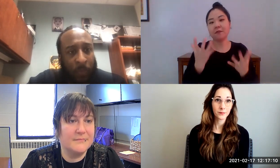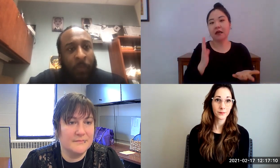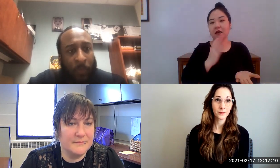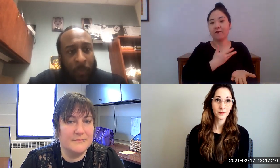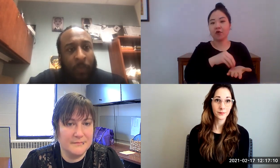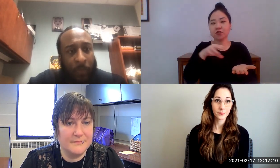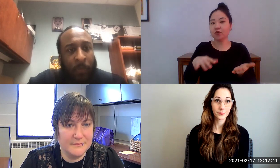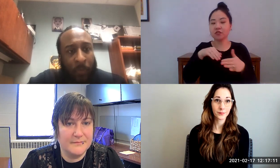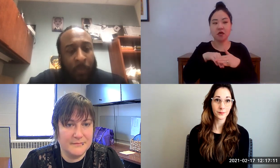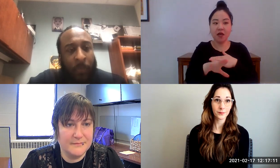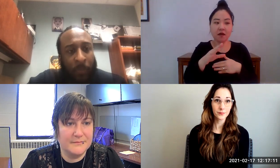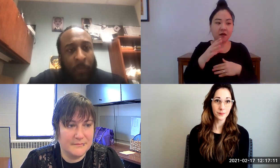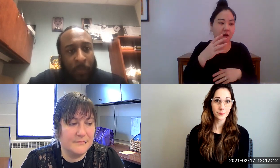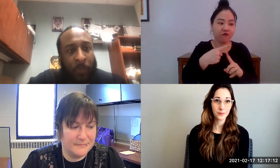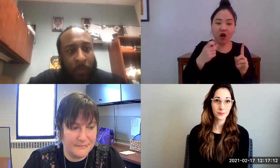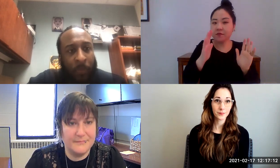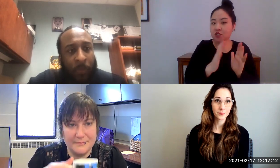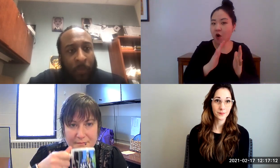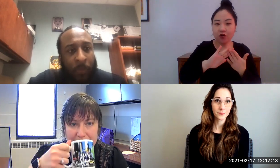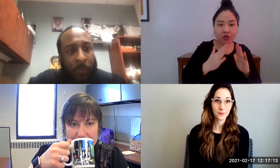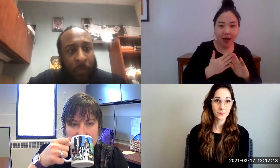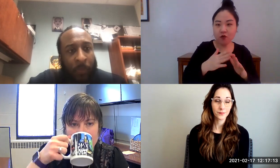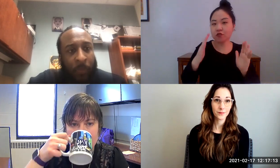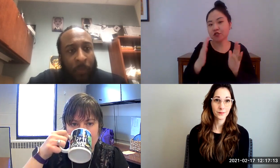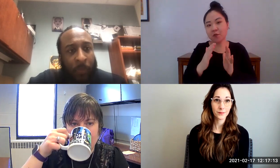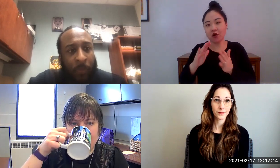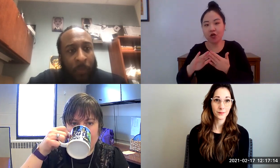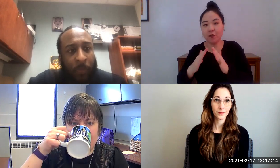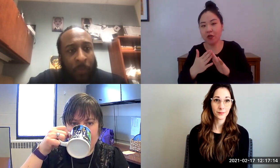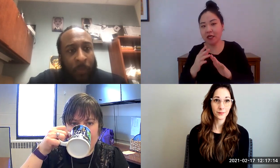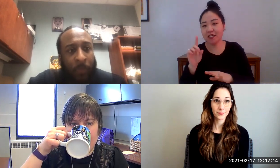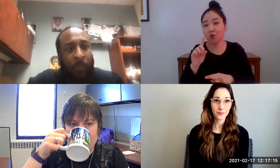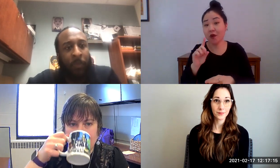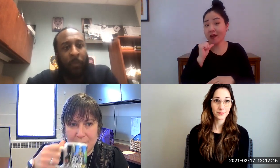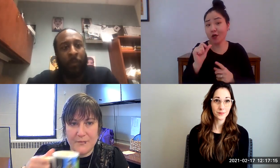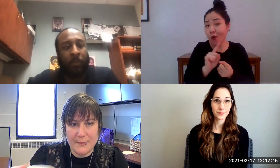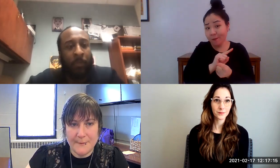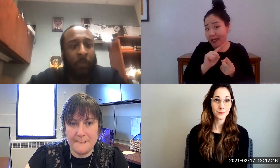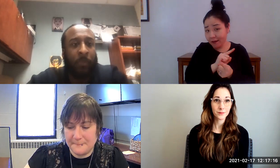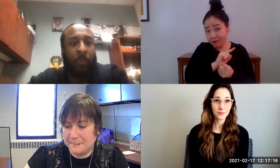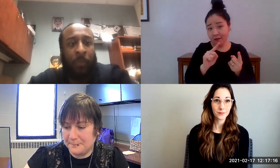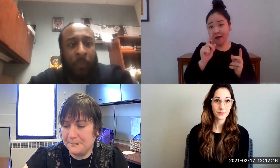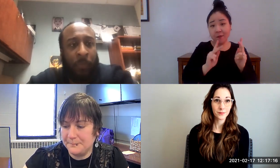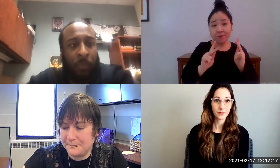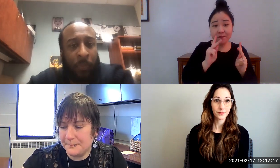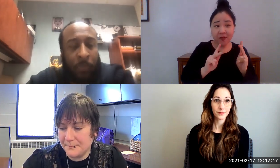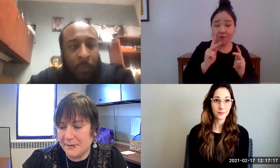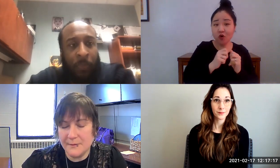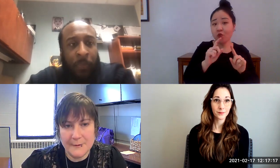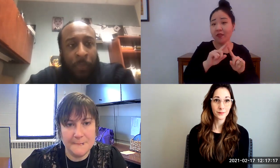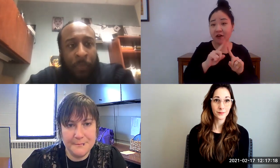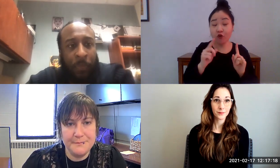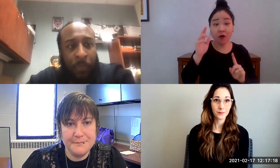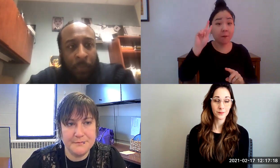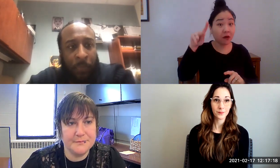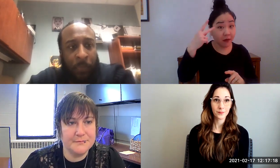diversity. Many of our students come in from smaller towns or smaller communities where they don't meet